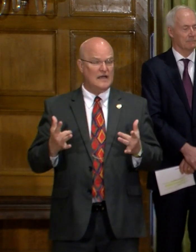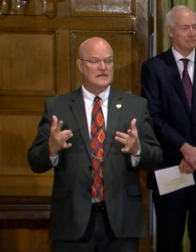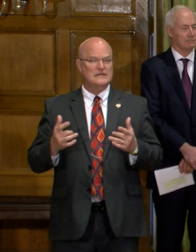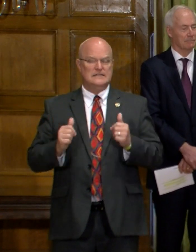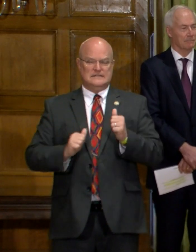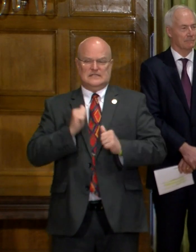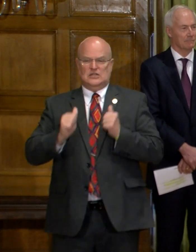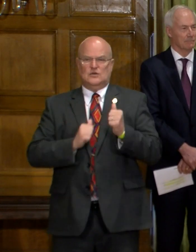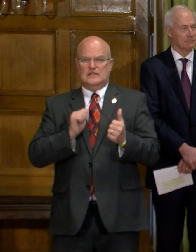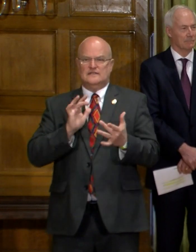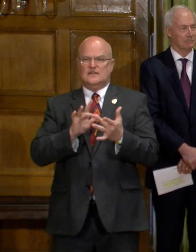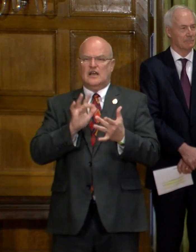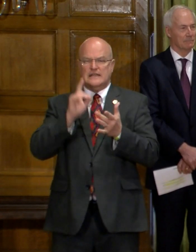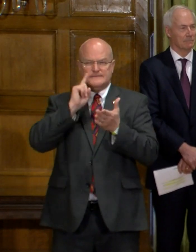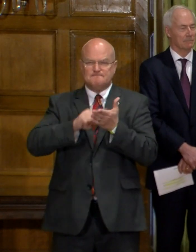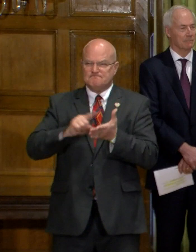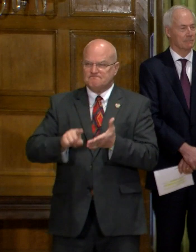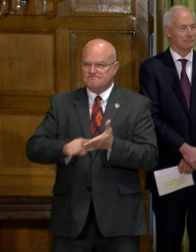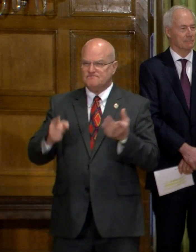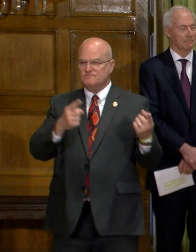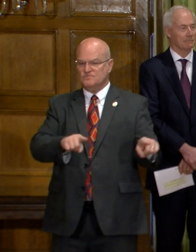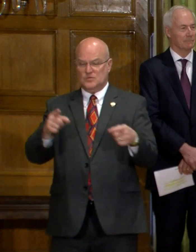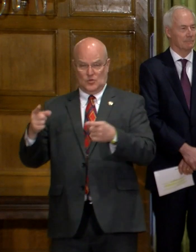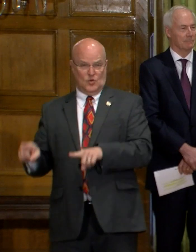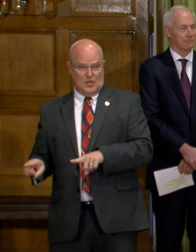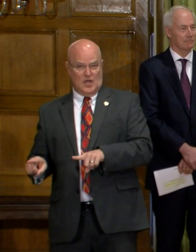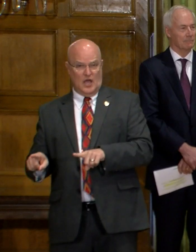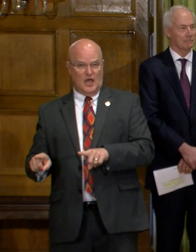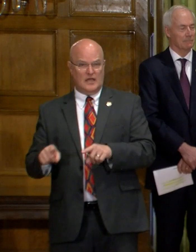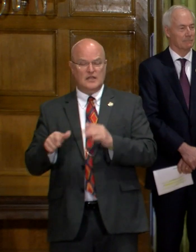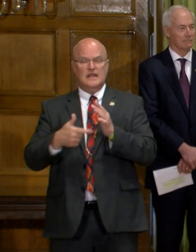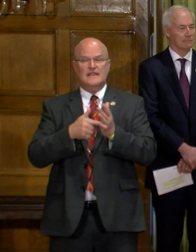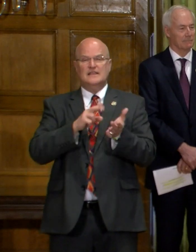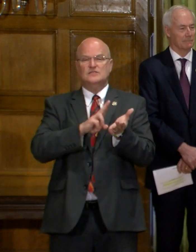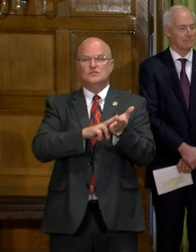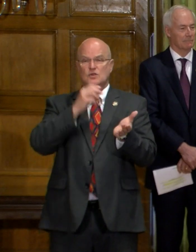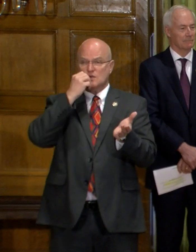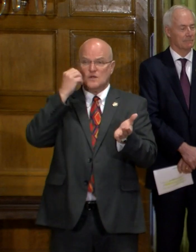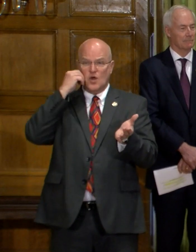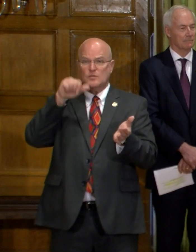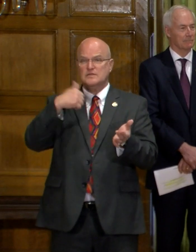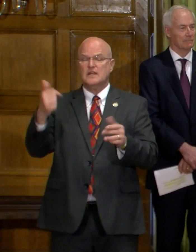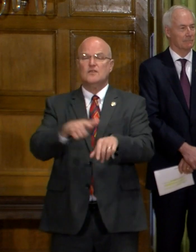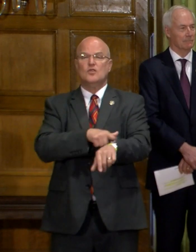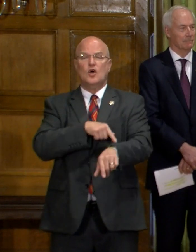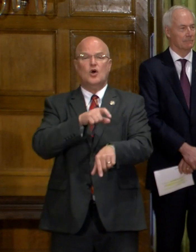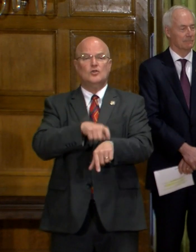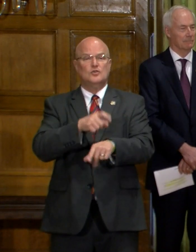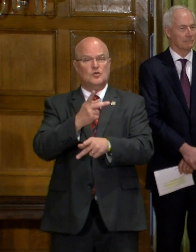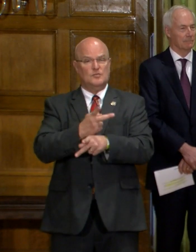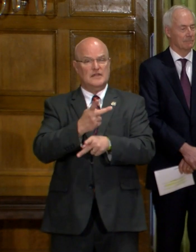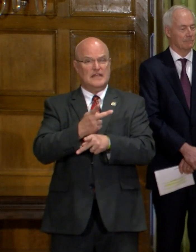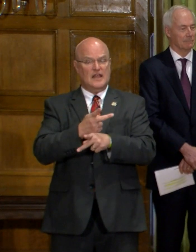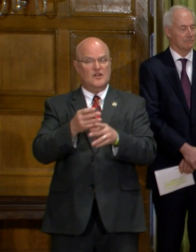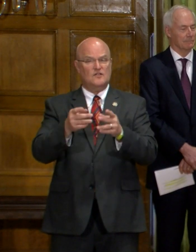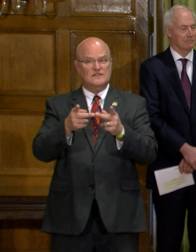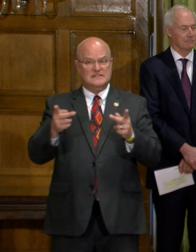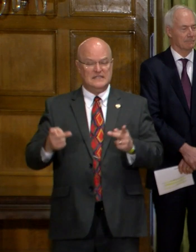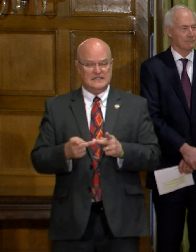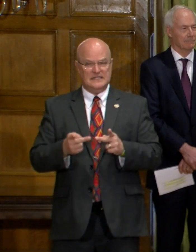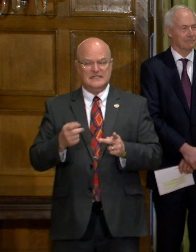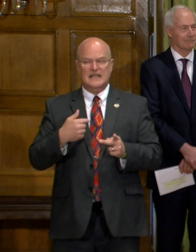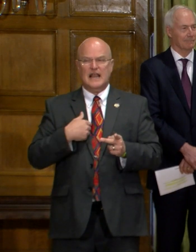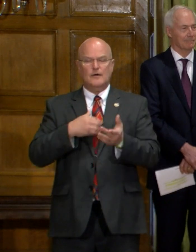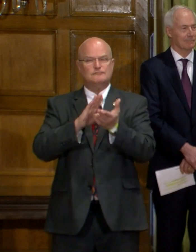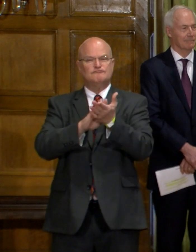very aggressive contact investigations that have been going on in these nursing homes and other long-term care facilities. And I want to give a